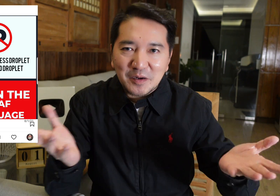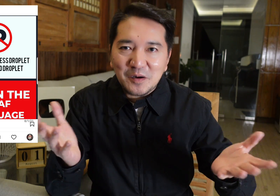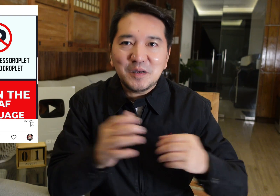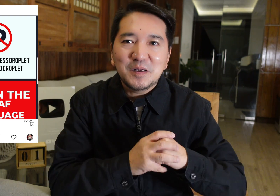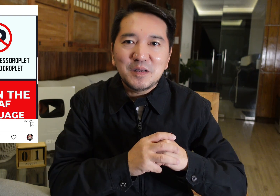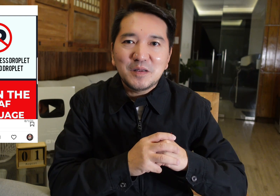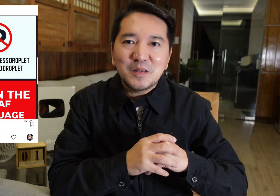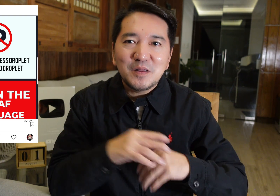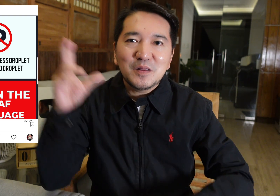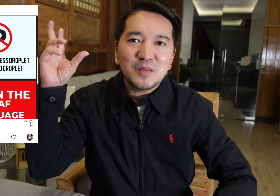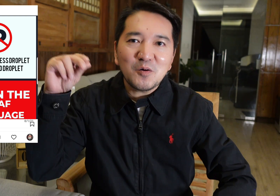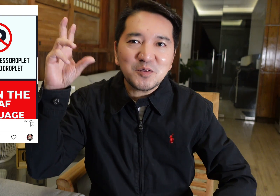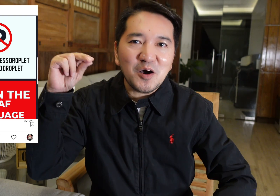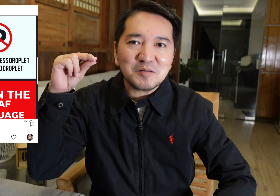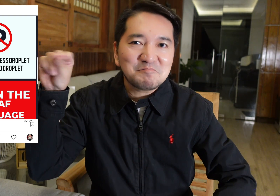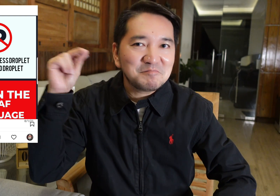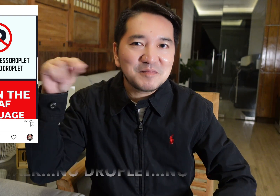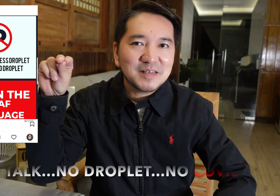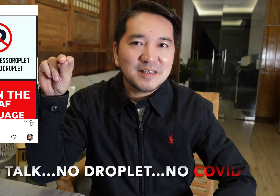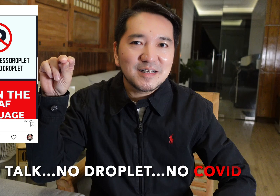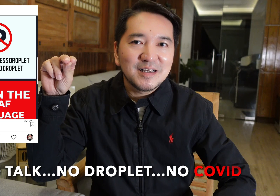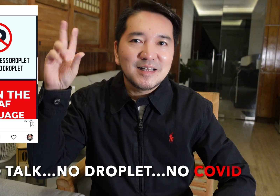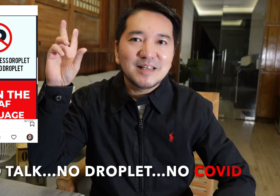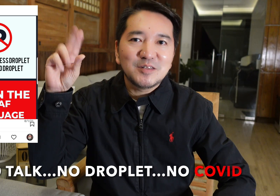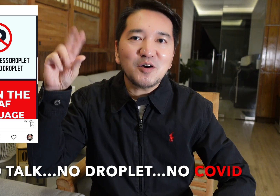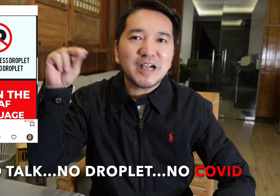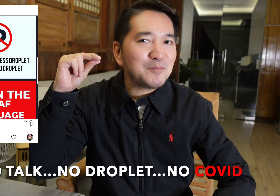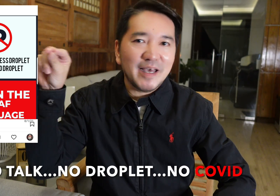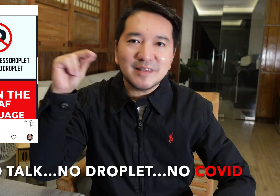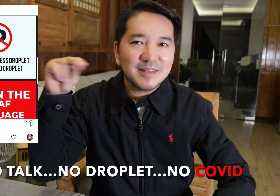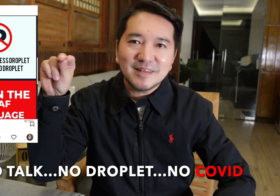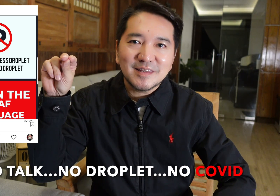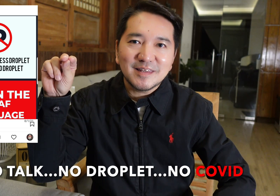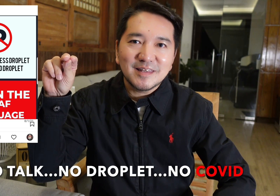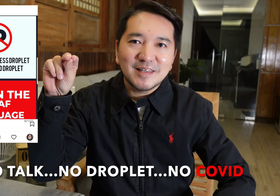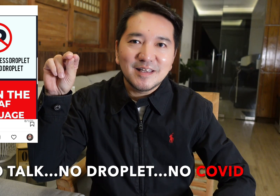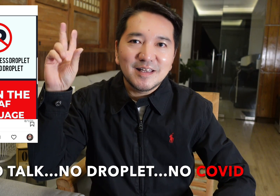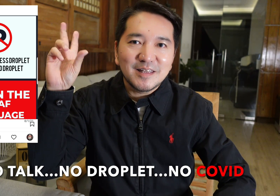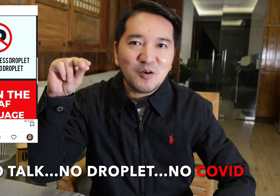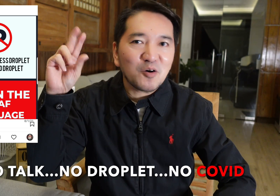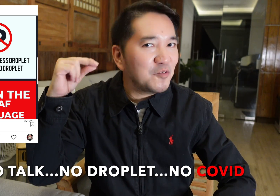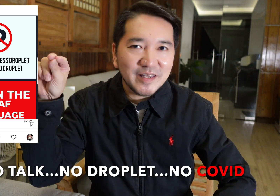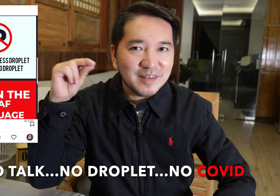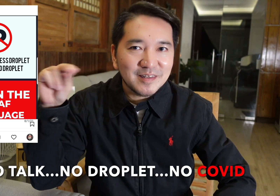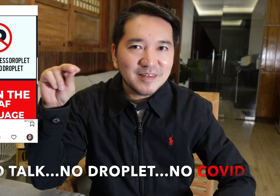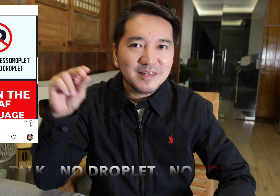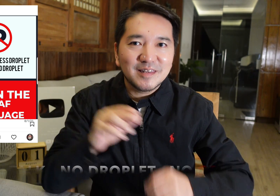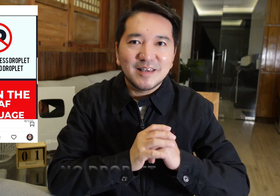Pero, no talk, no droplet, no COVID.